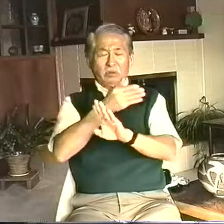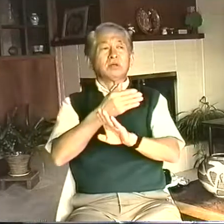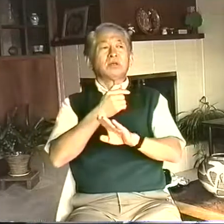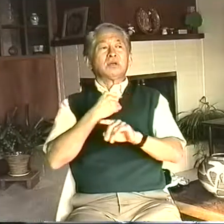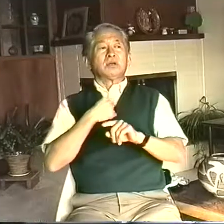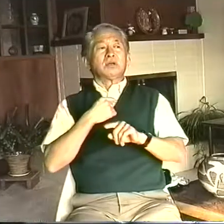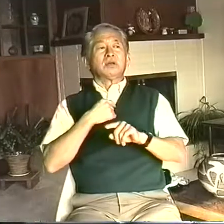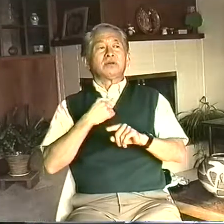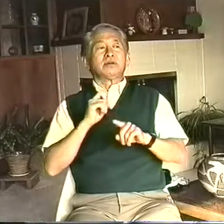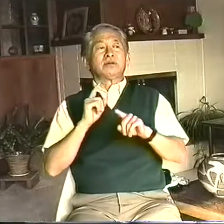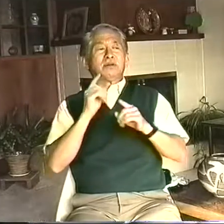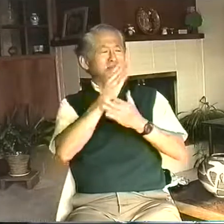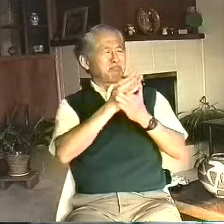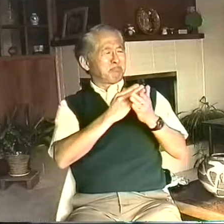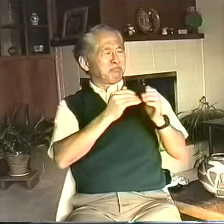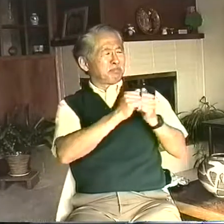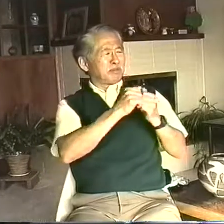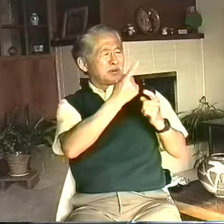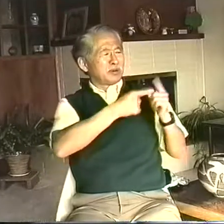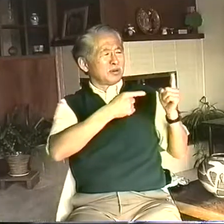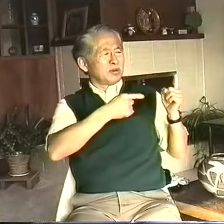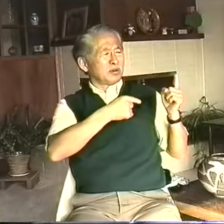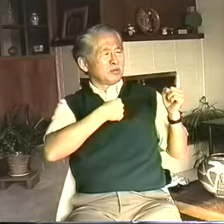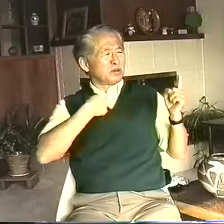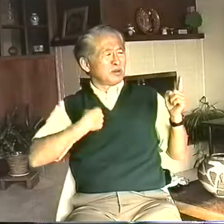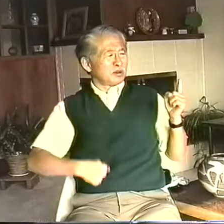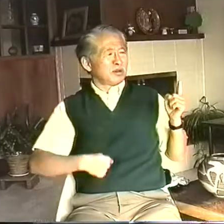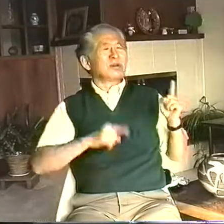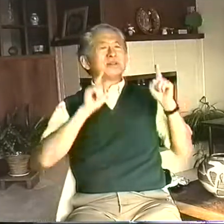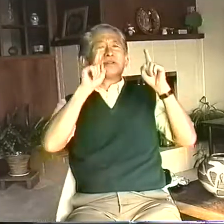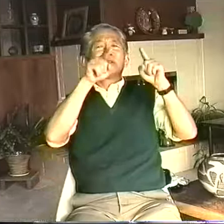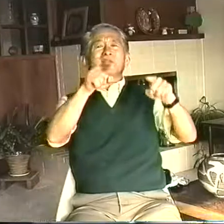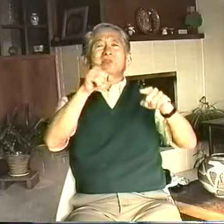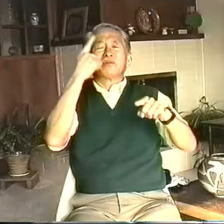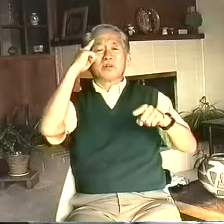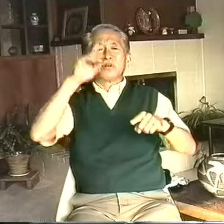I was a student at Gallaudet during the time of during the days of segregation.